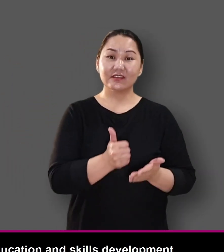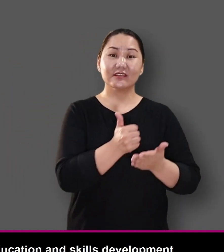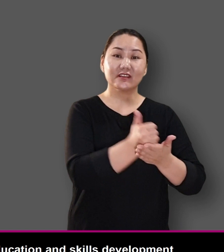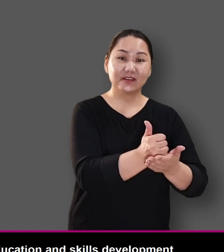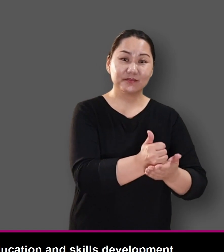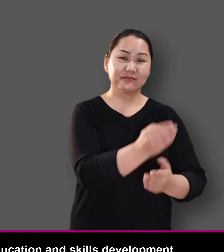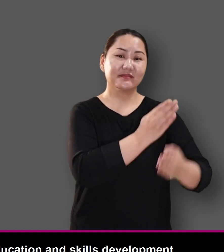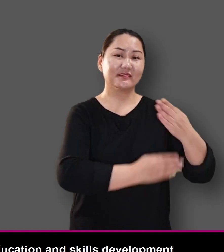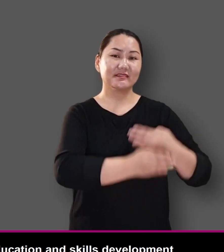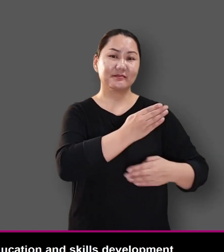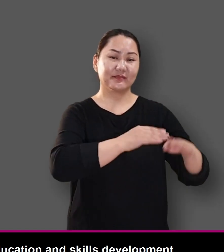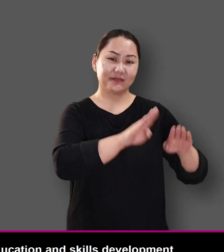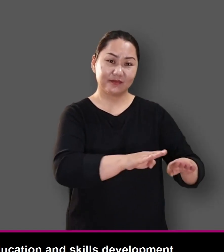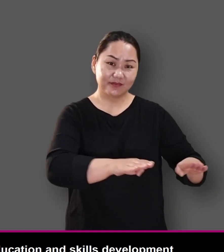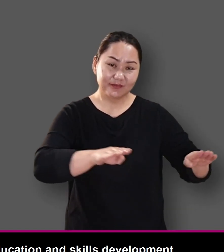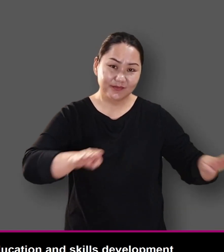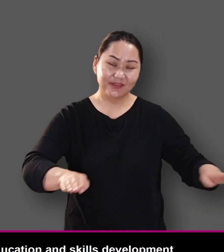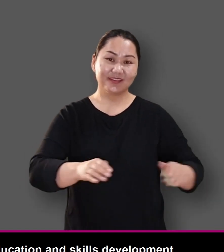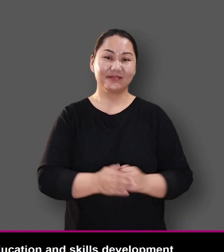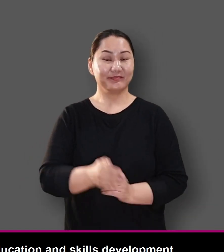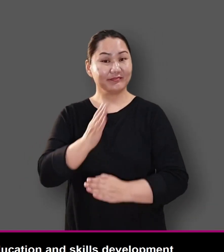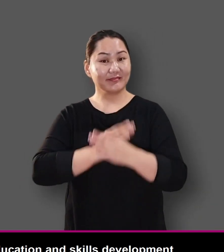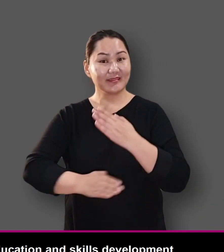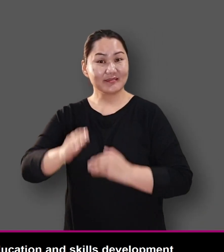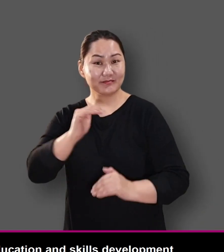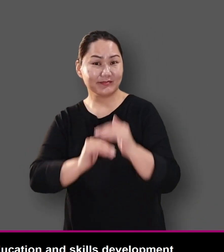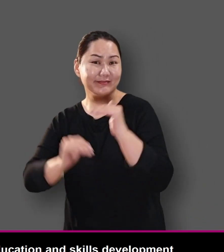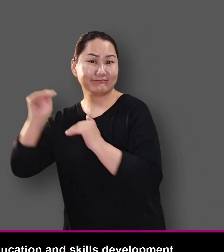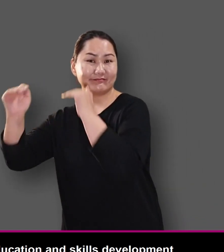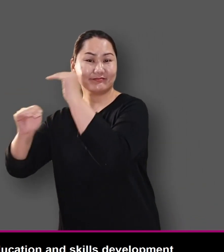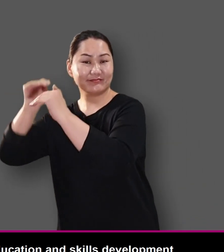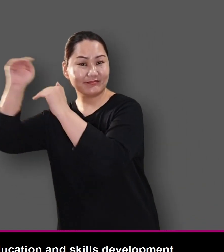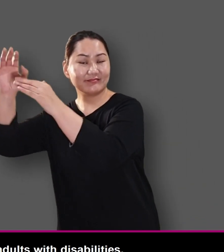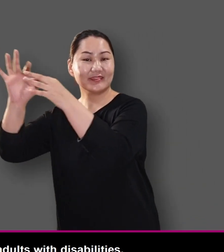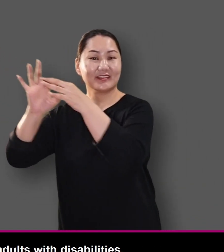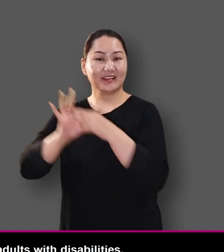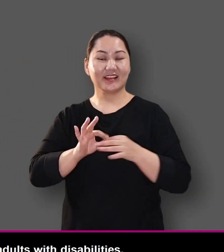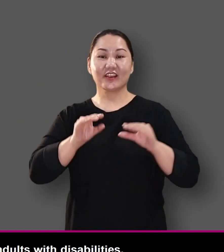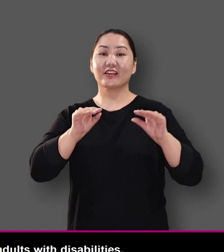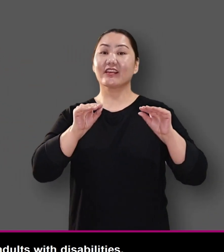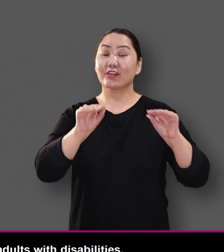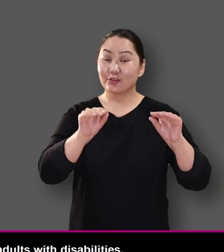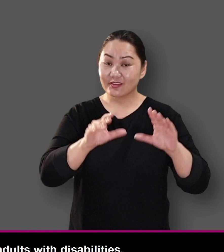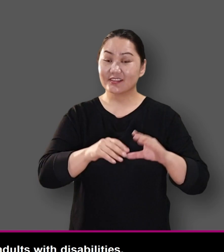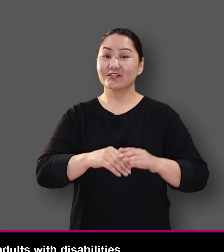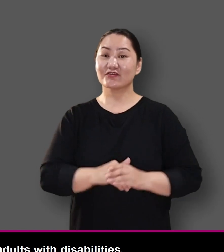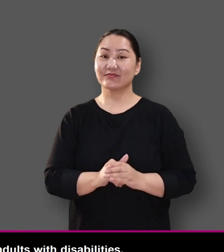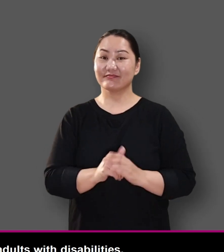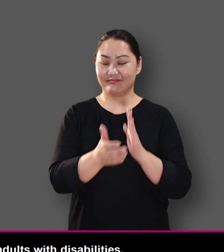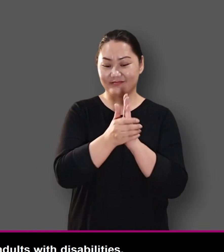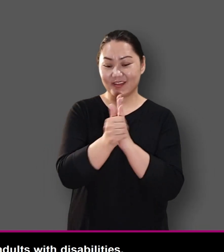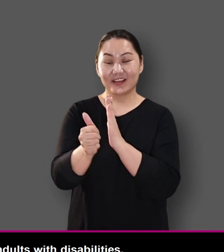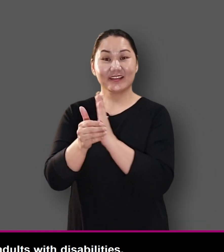Technology can unlock education and skills development for children and adults with disabilities,